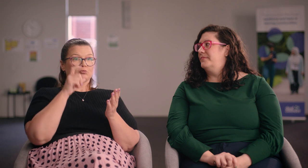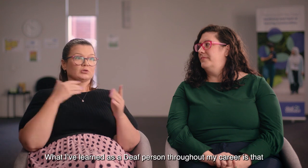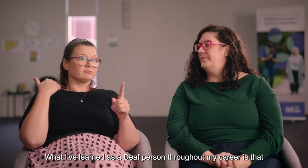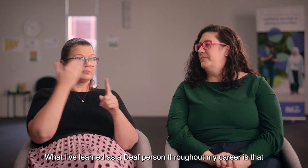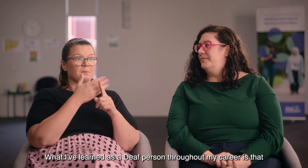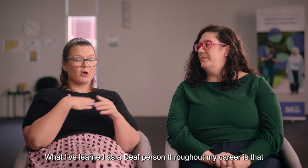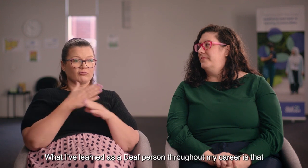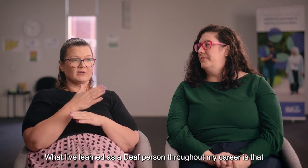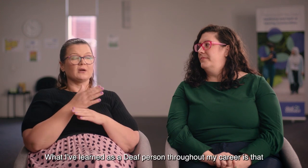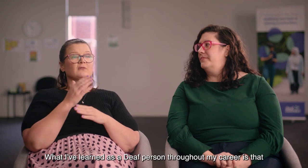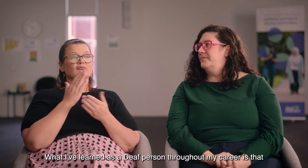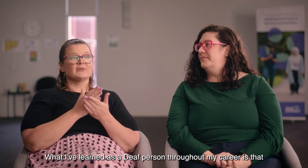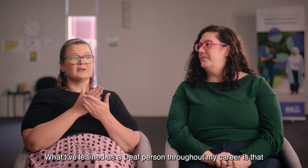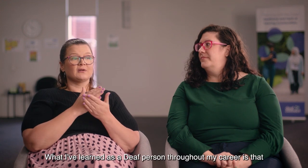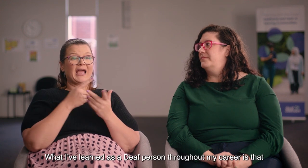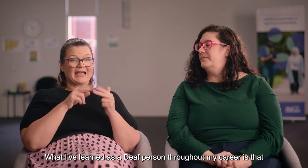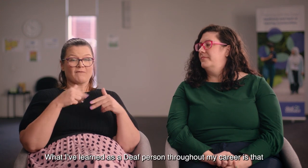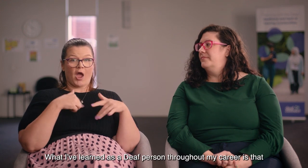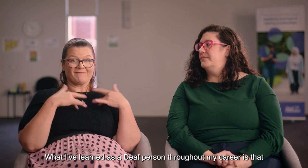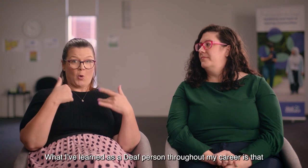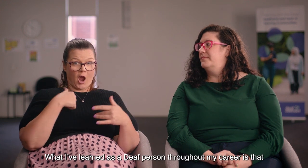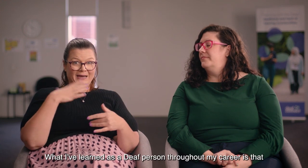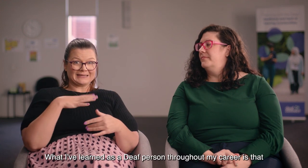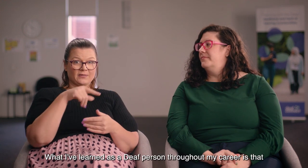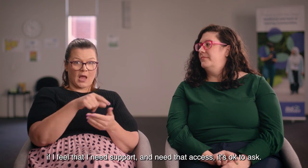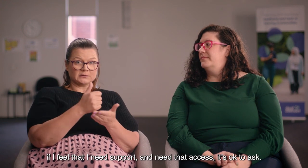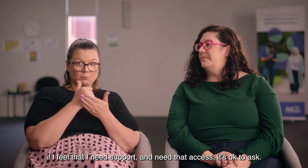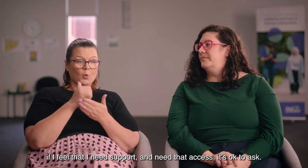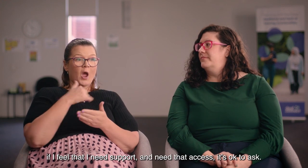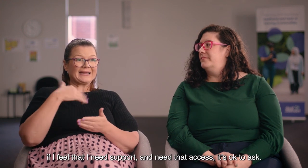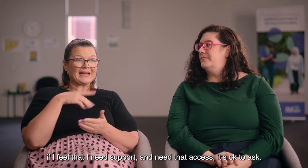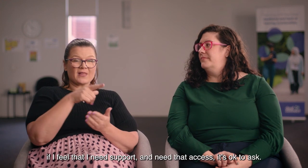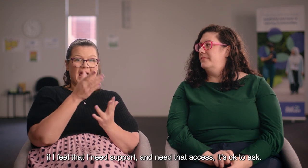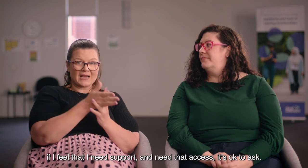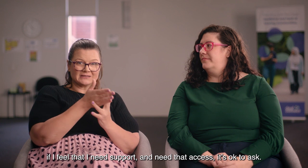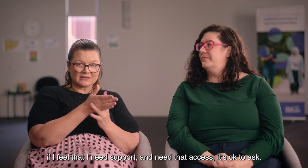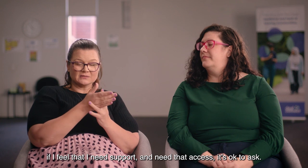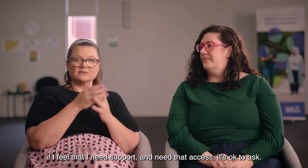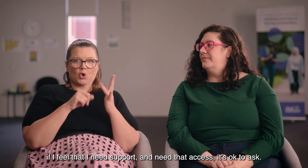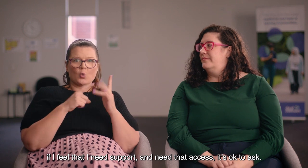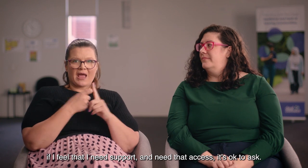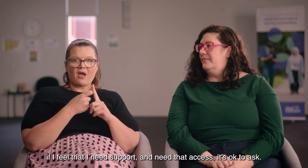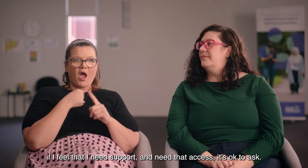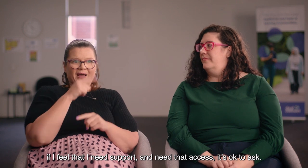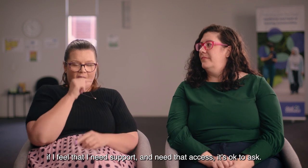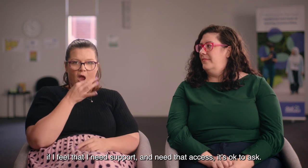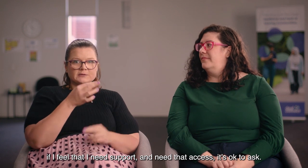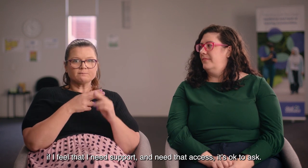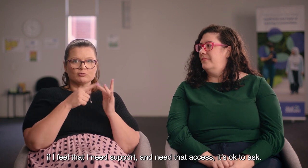What I've learned as a deaf person throughout my career is that if I feel that I need support and need that access,